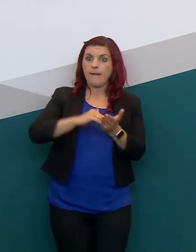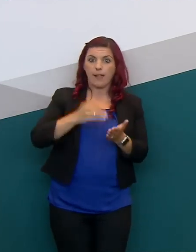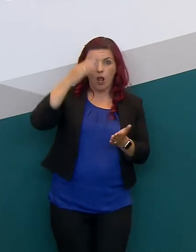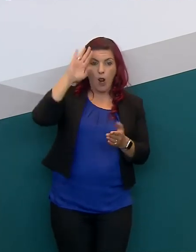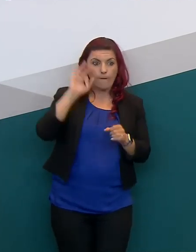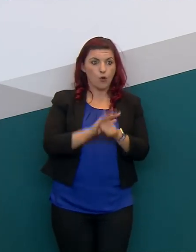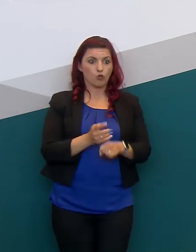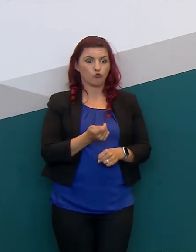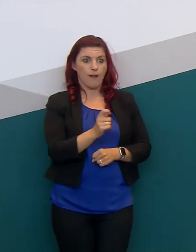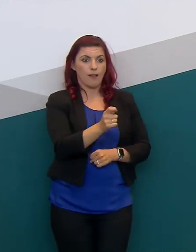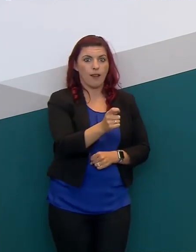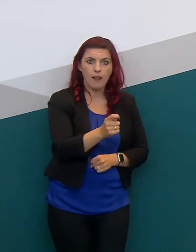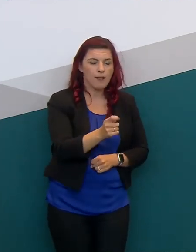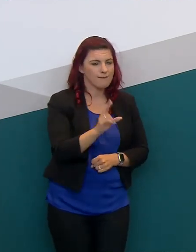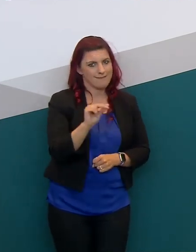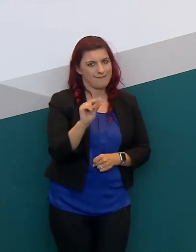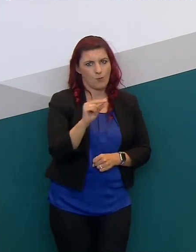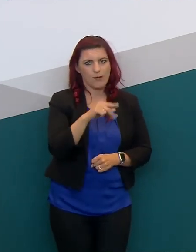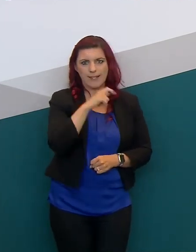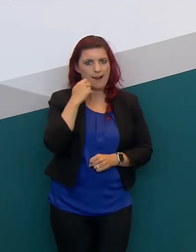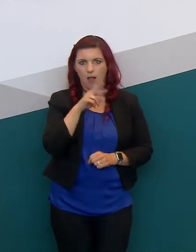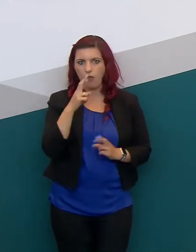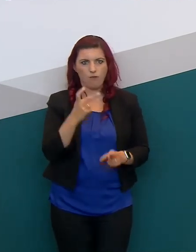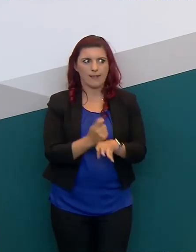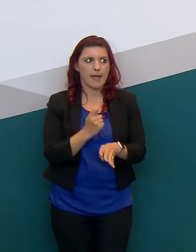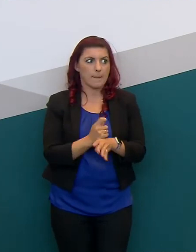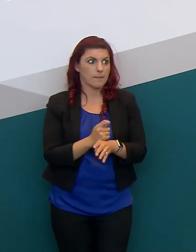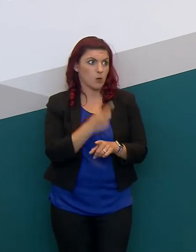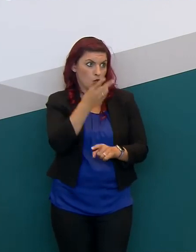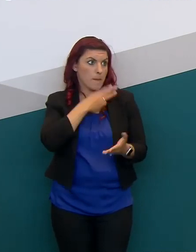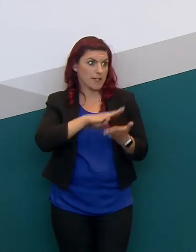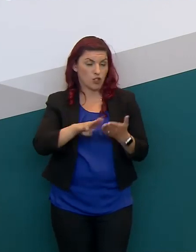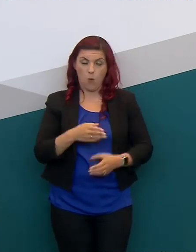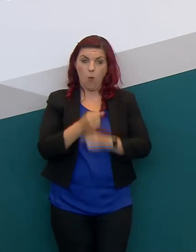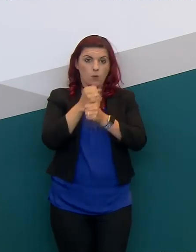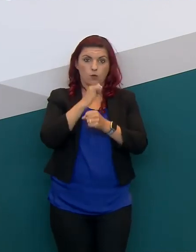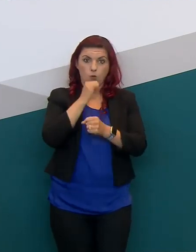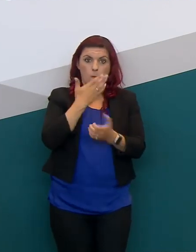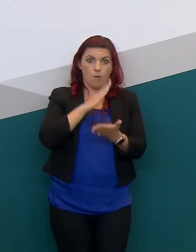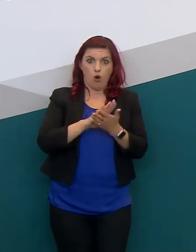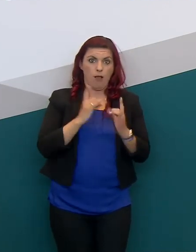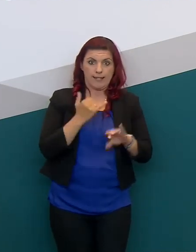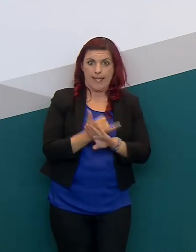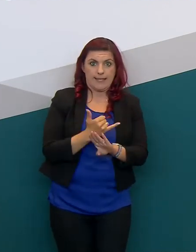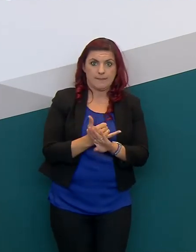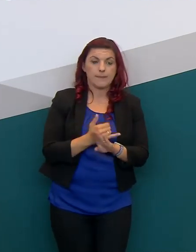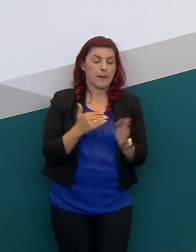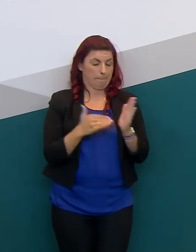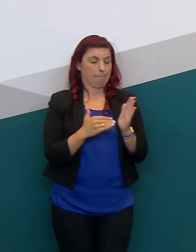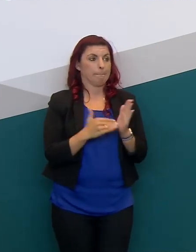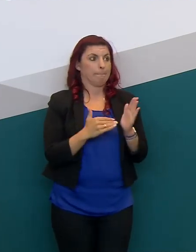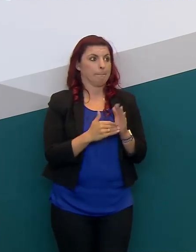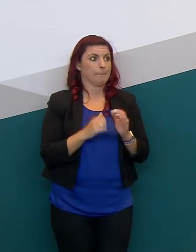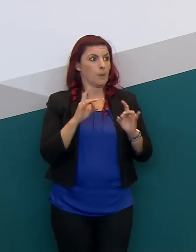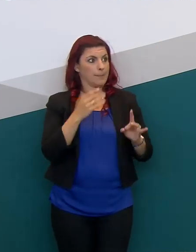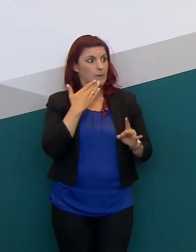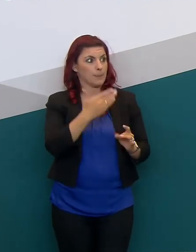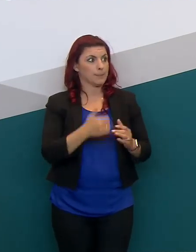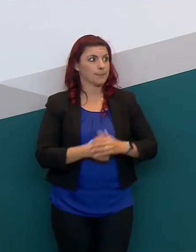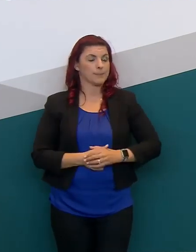reasons and so on, that now is not the time to do that. So your message to people will be, hold off, don't book a holiday. Yes. So,